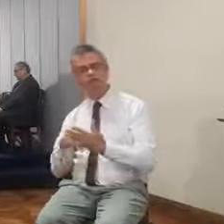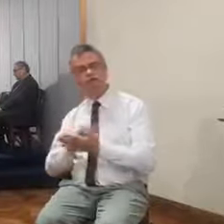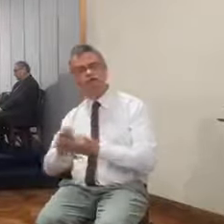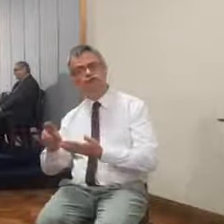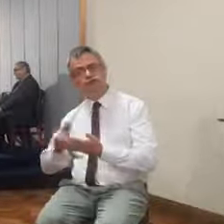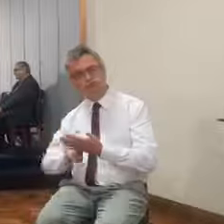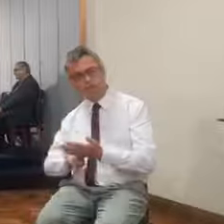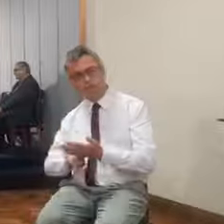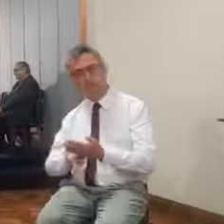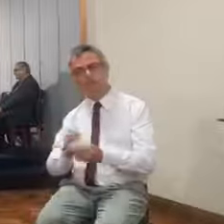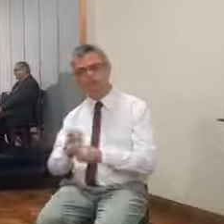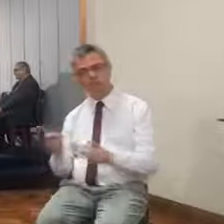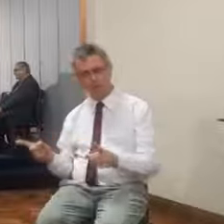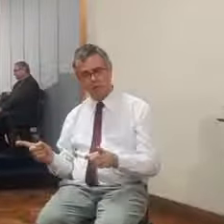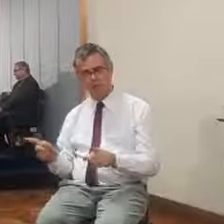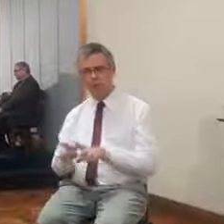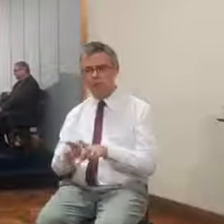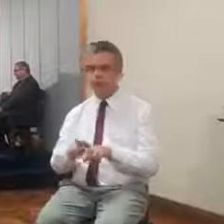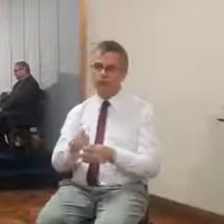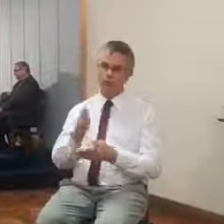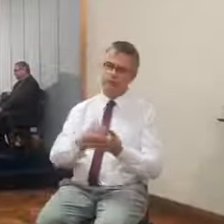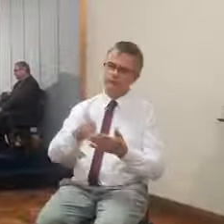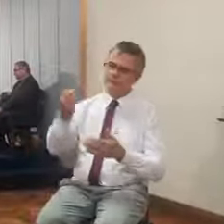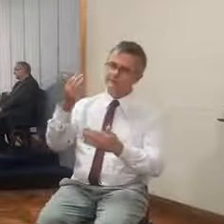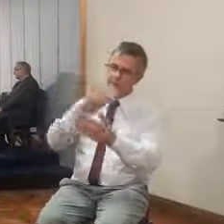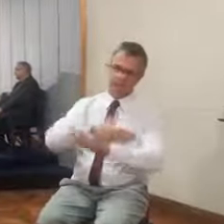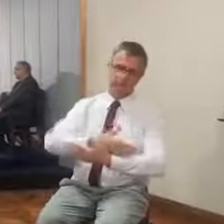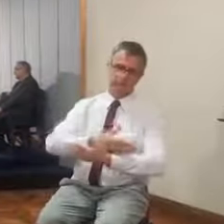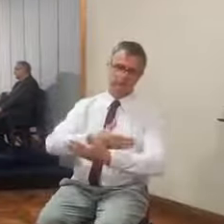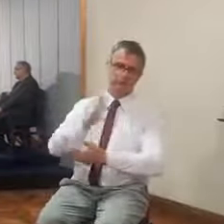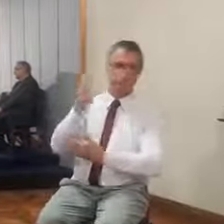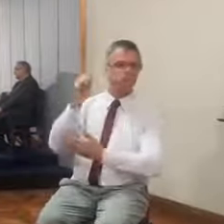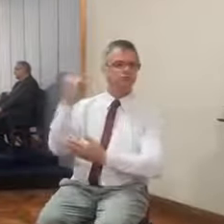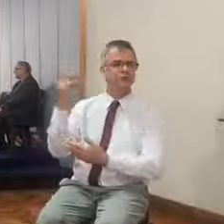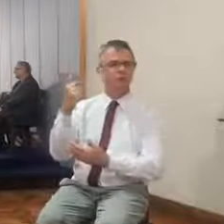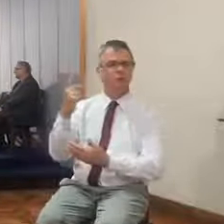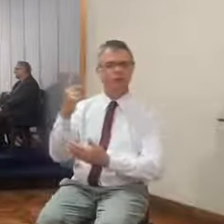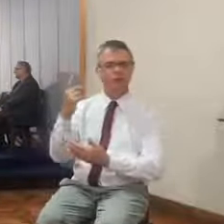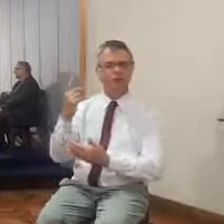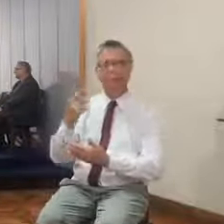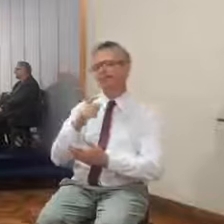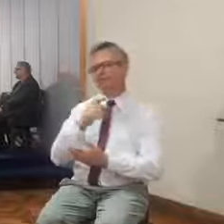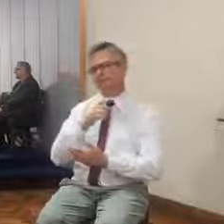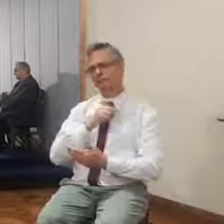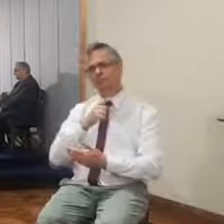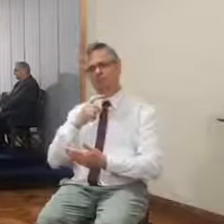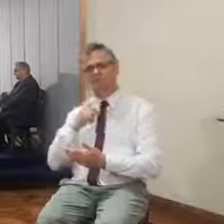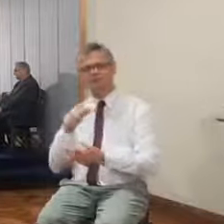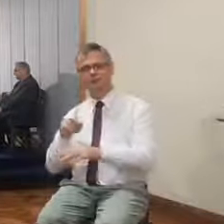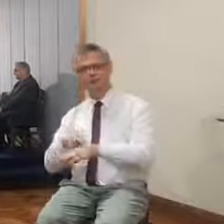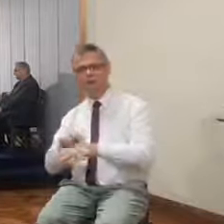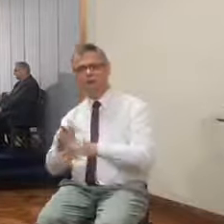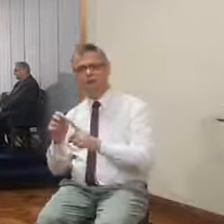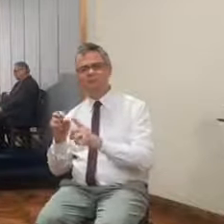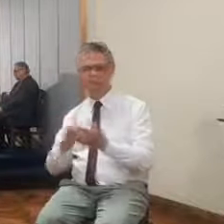is at 6:30 in the evening. The preacher, God willing, will be our pastor, Dr. Peter